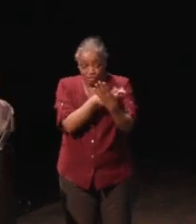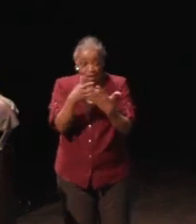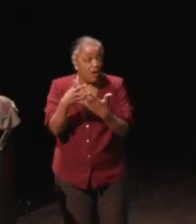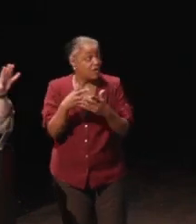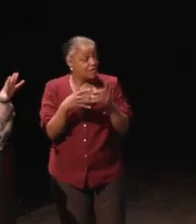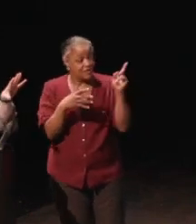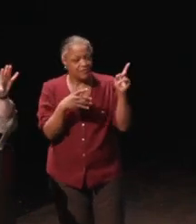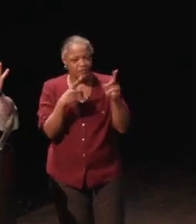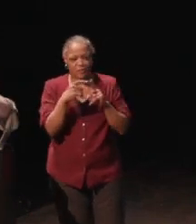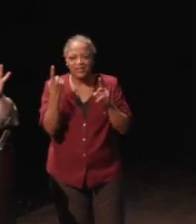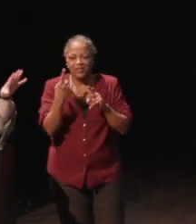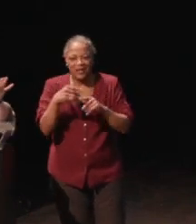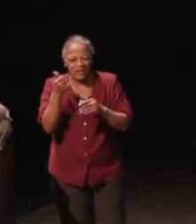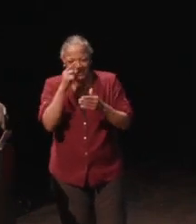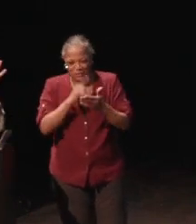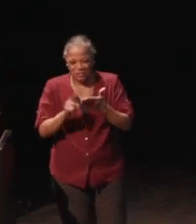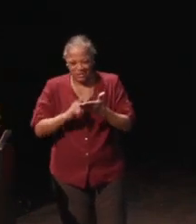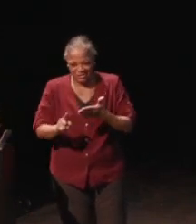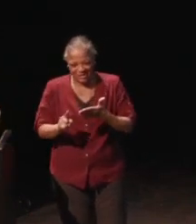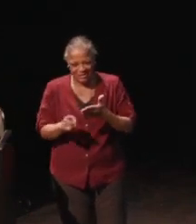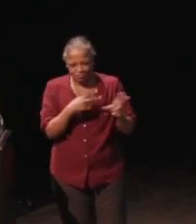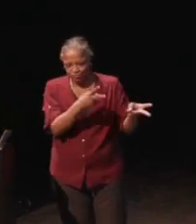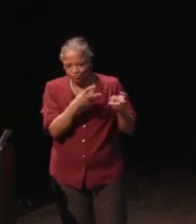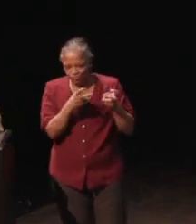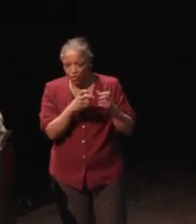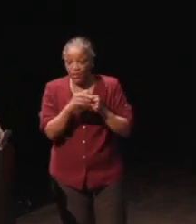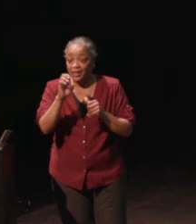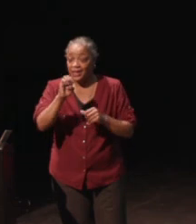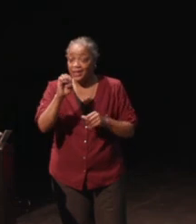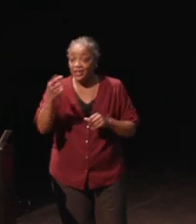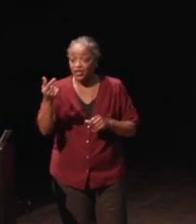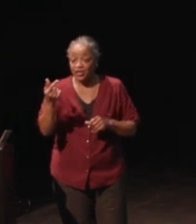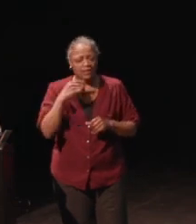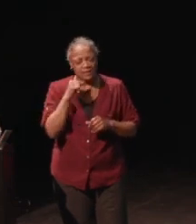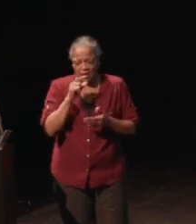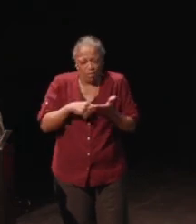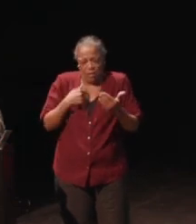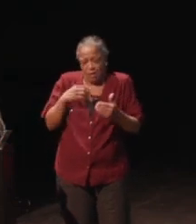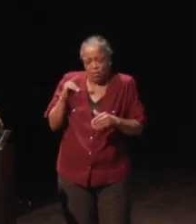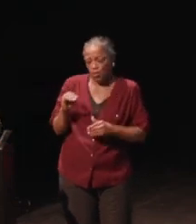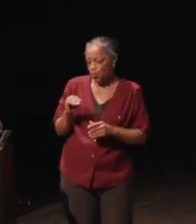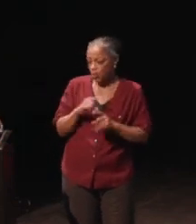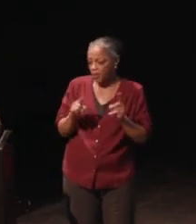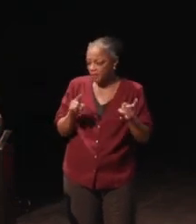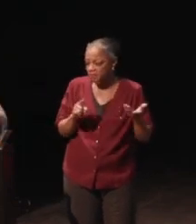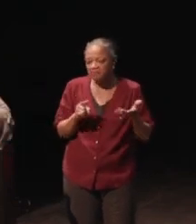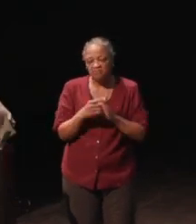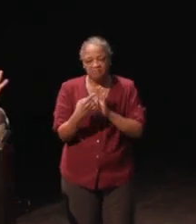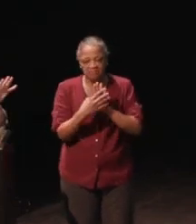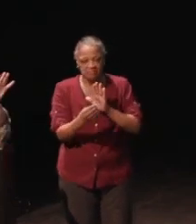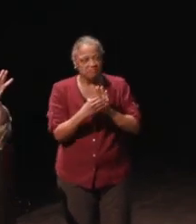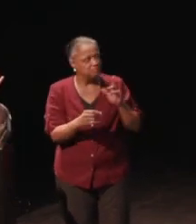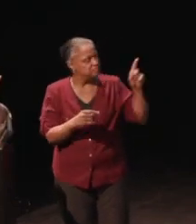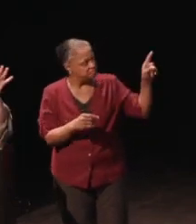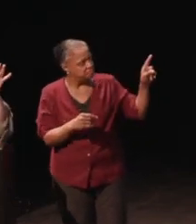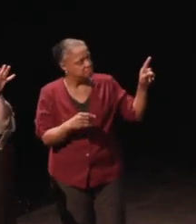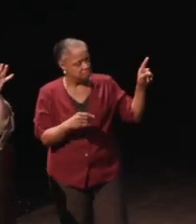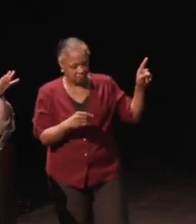of somebody else's research, right? You know, with EEG, which is not the kind of thing I do at all. But